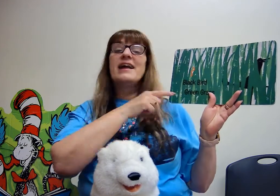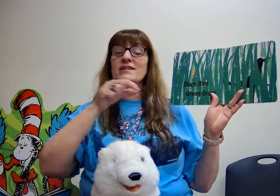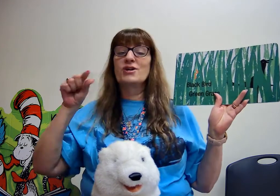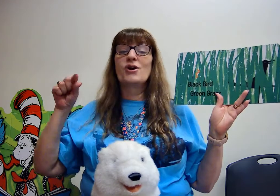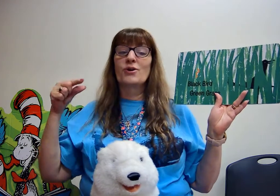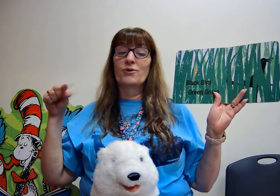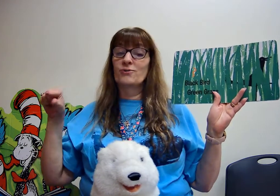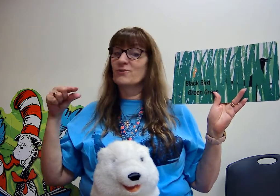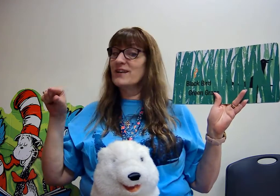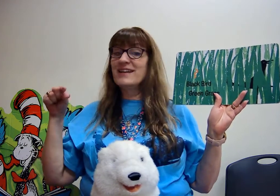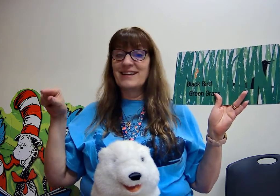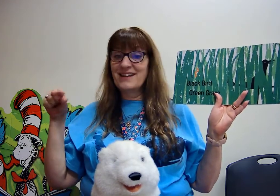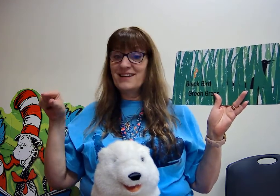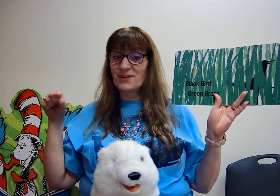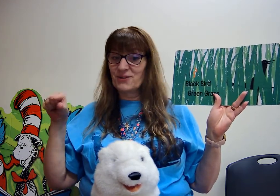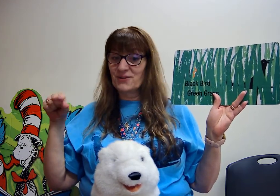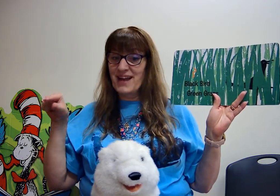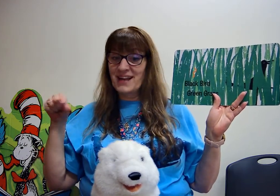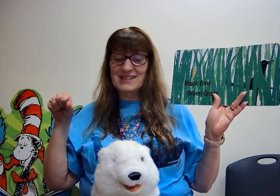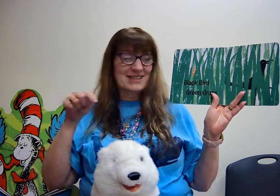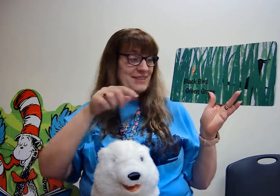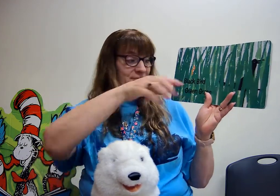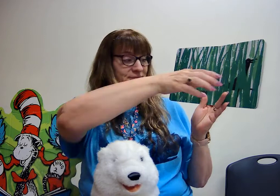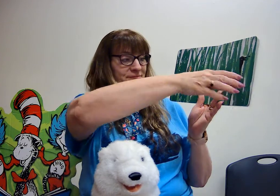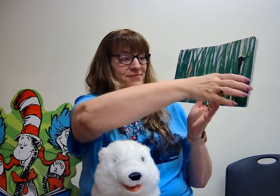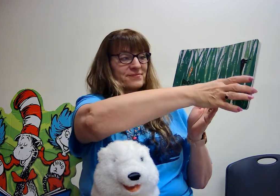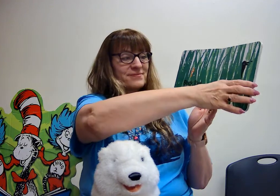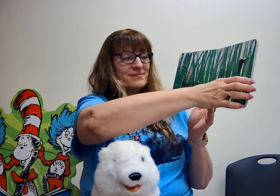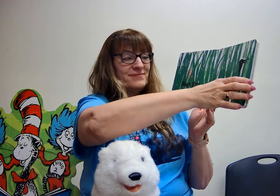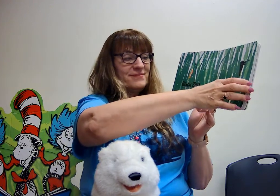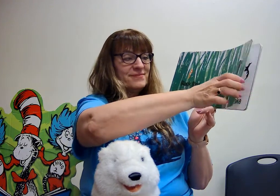and green grass.